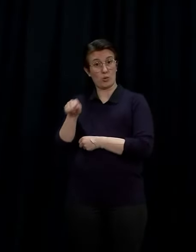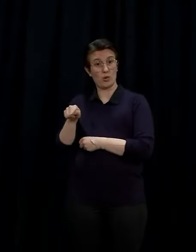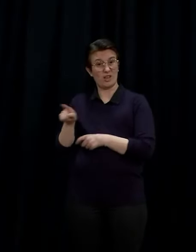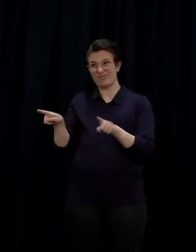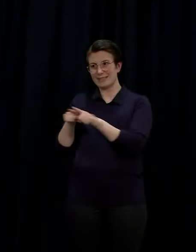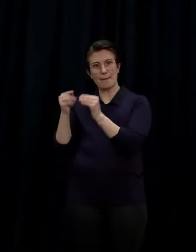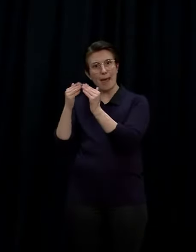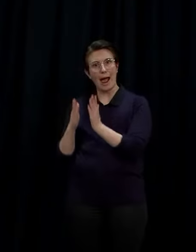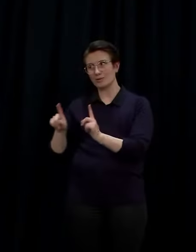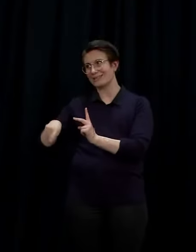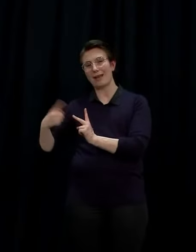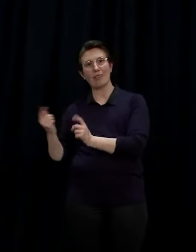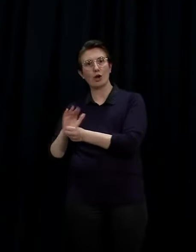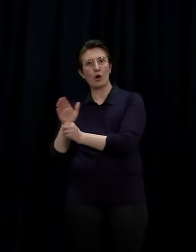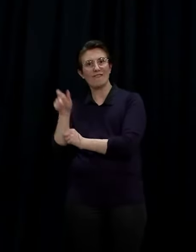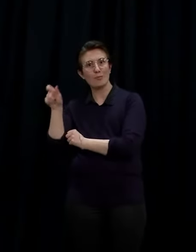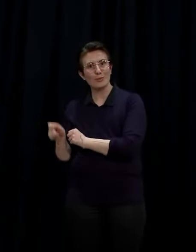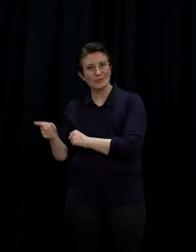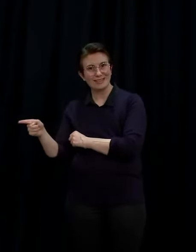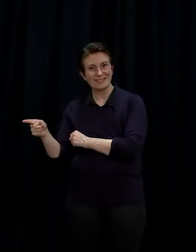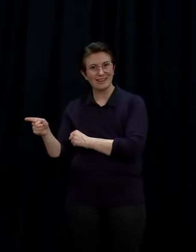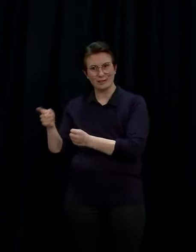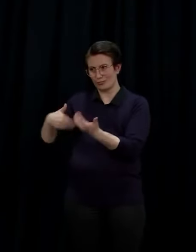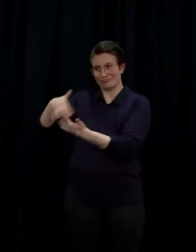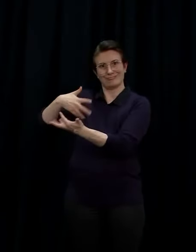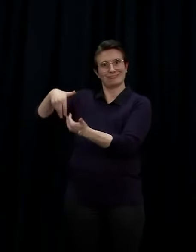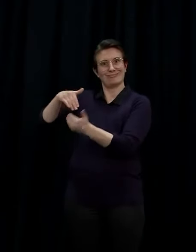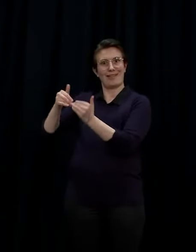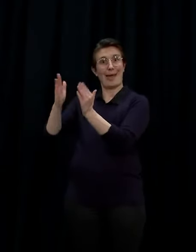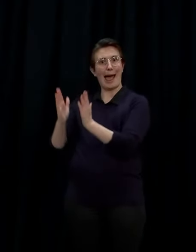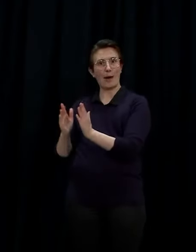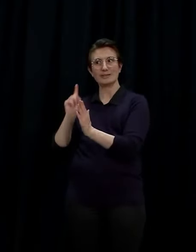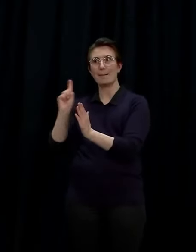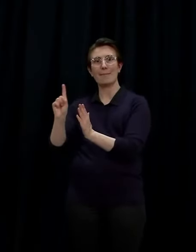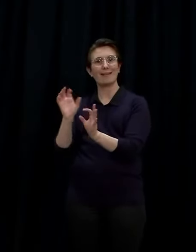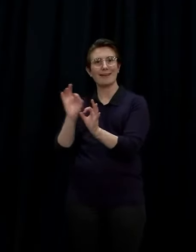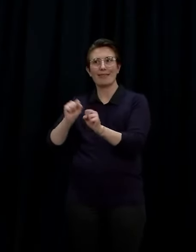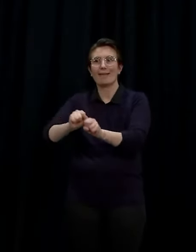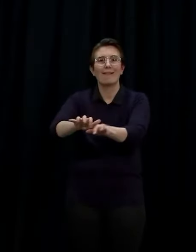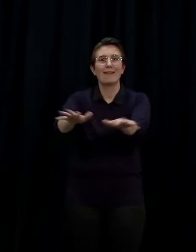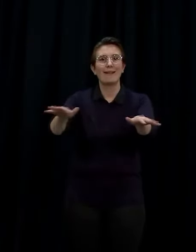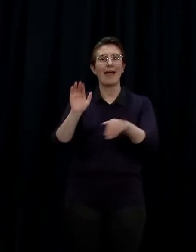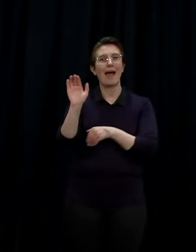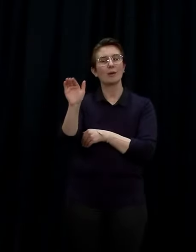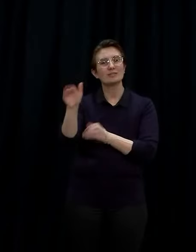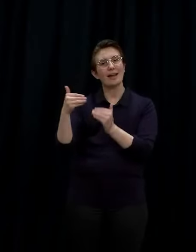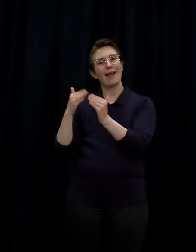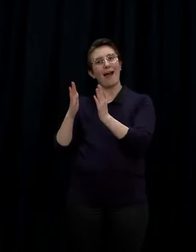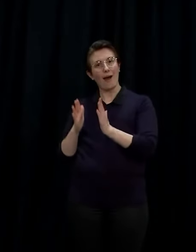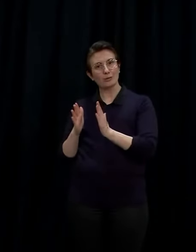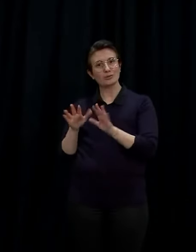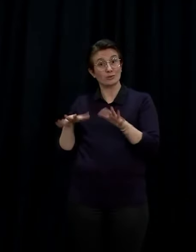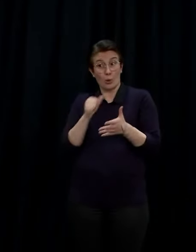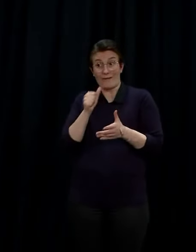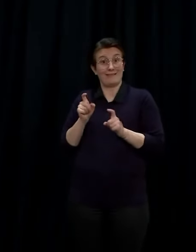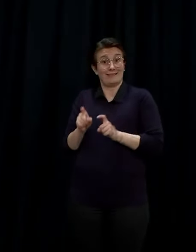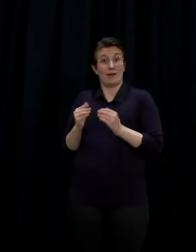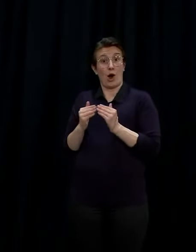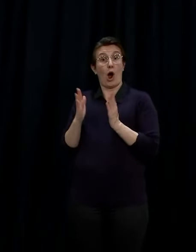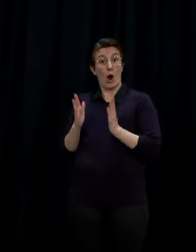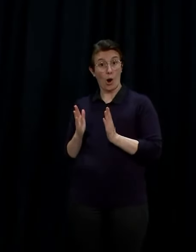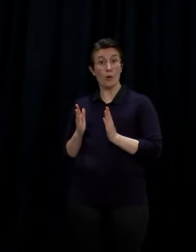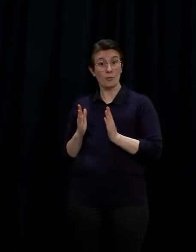who, unfortunately, if it gets into your family, it looks like it gets everyone. So we do expect those numbers, will continue to be